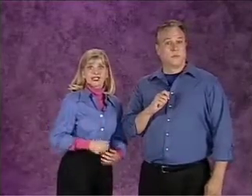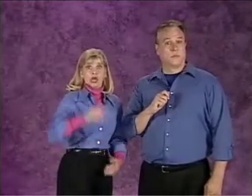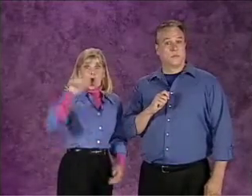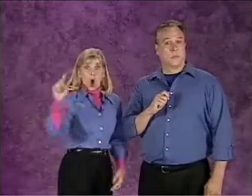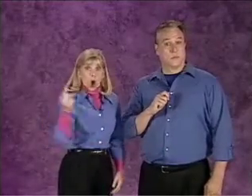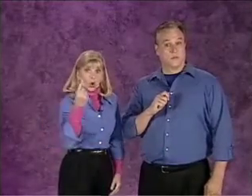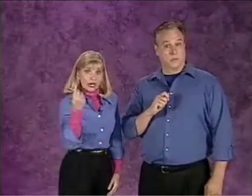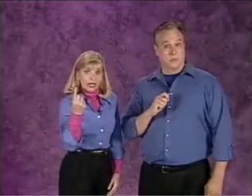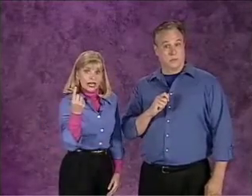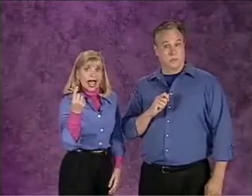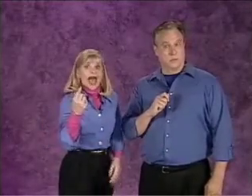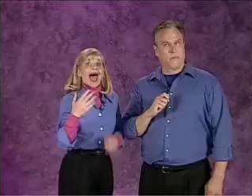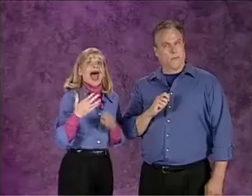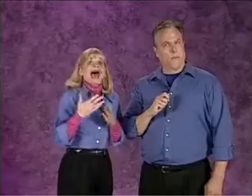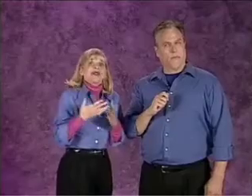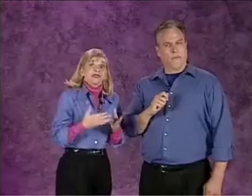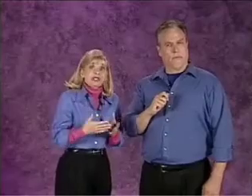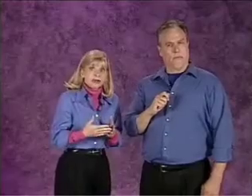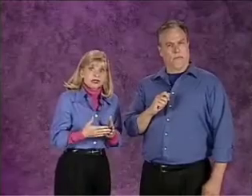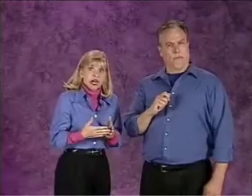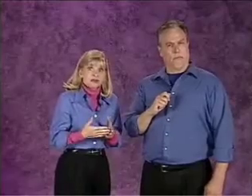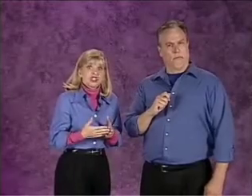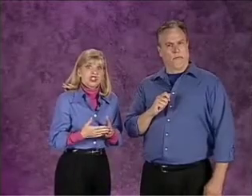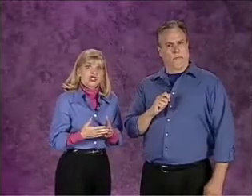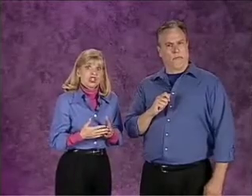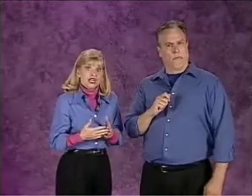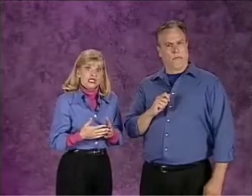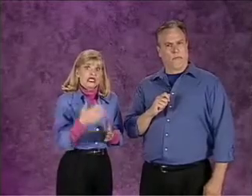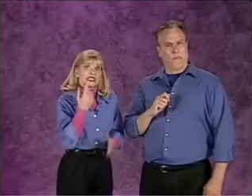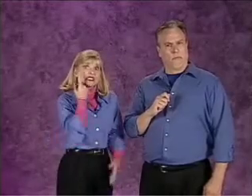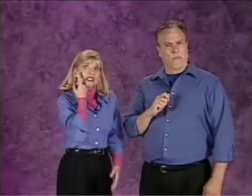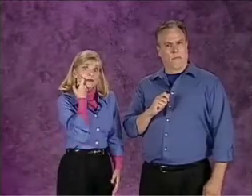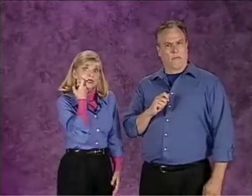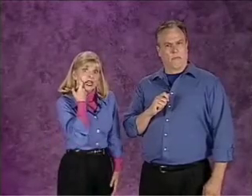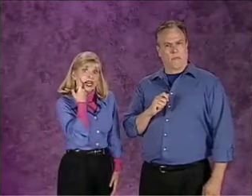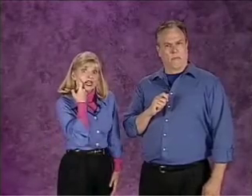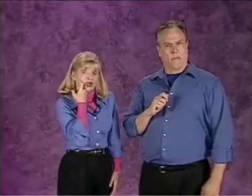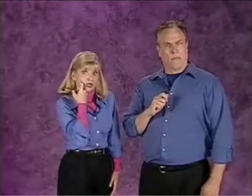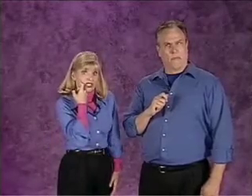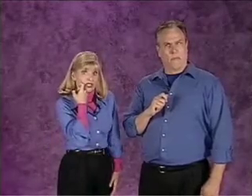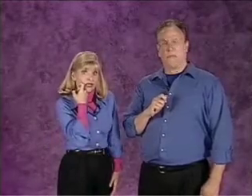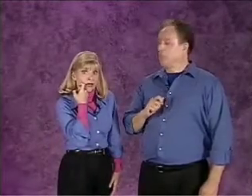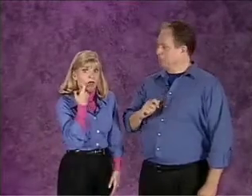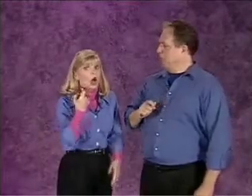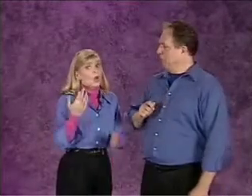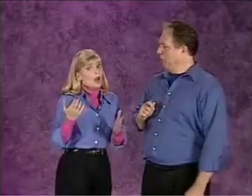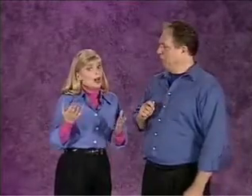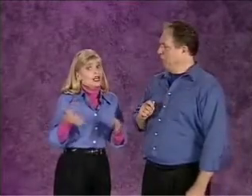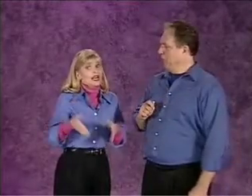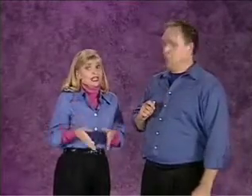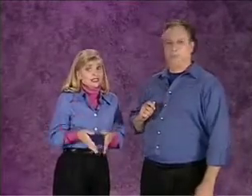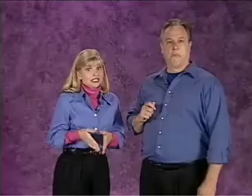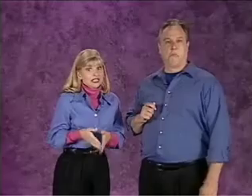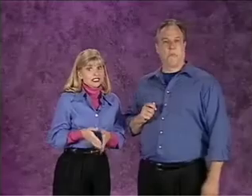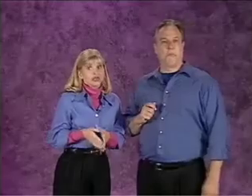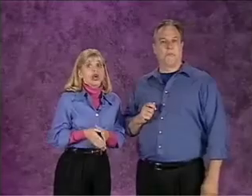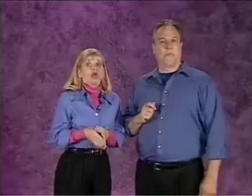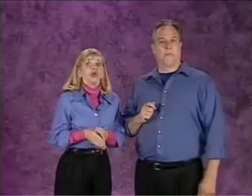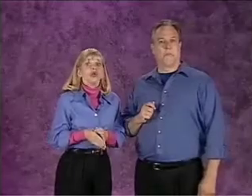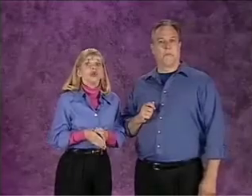as only, and sometimes just is the same sign as recently? Well, in this lesson, you'll